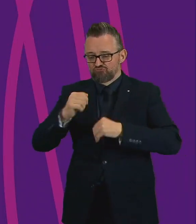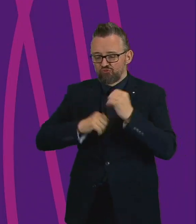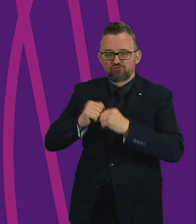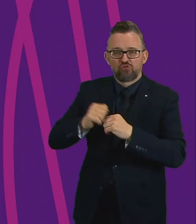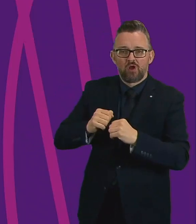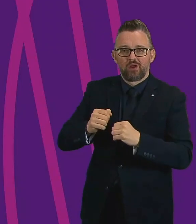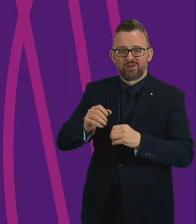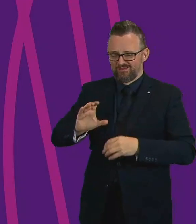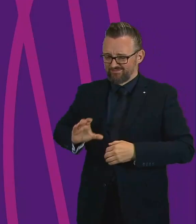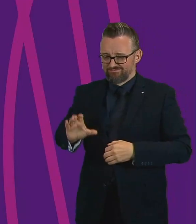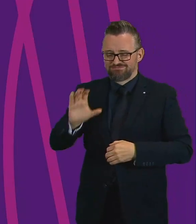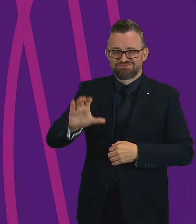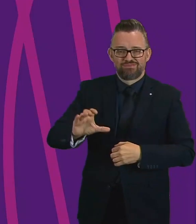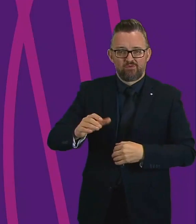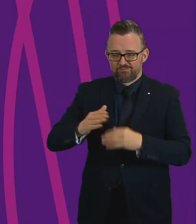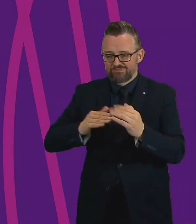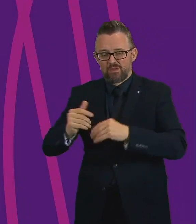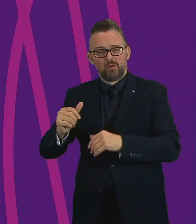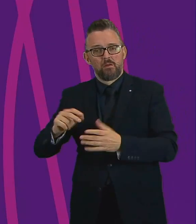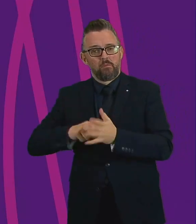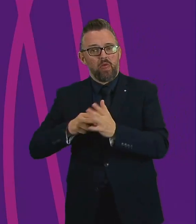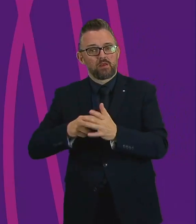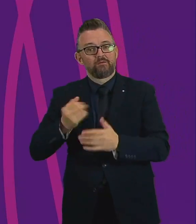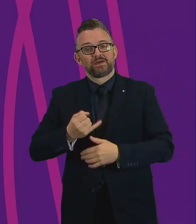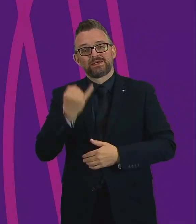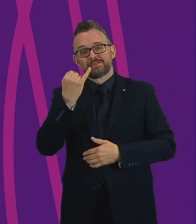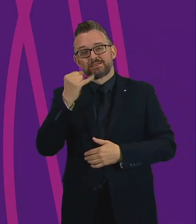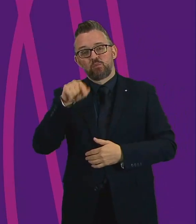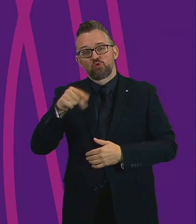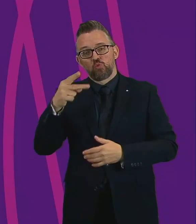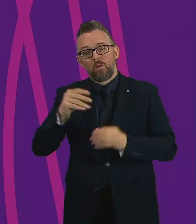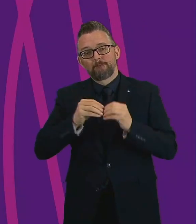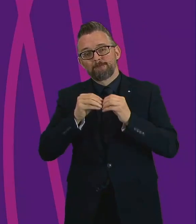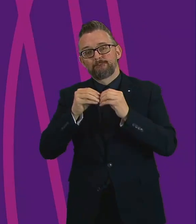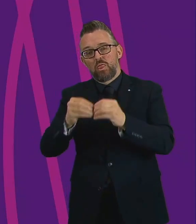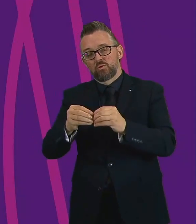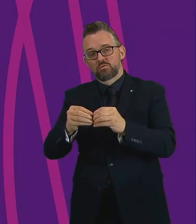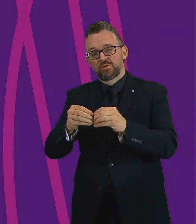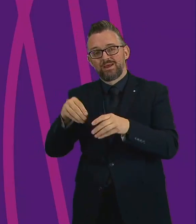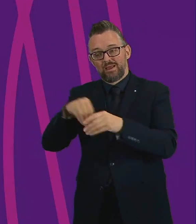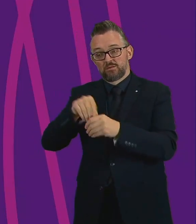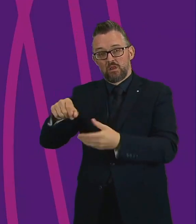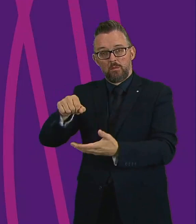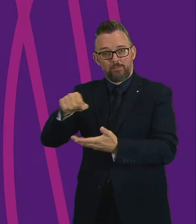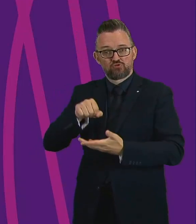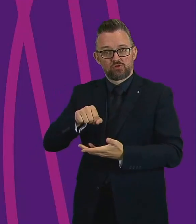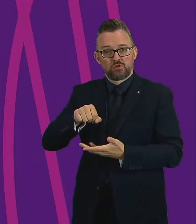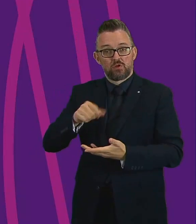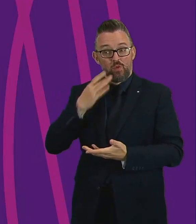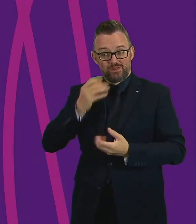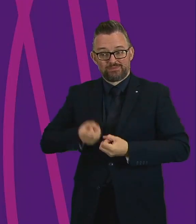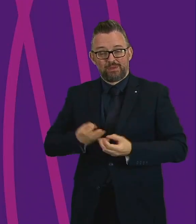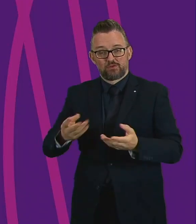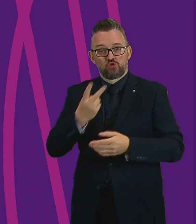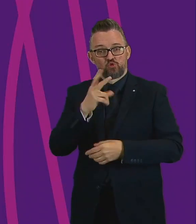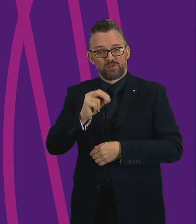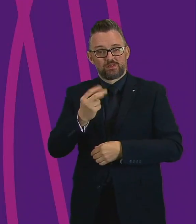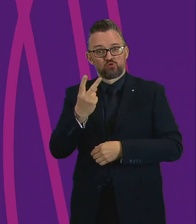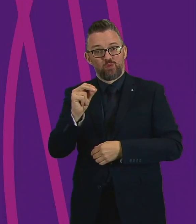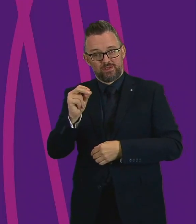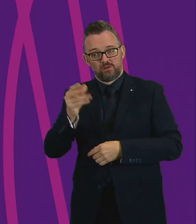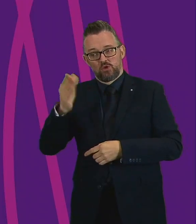capital investment planned, with a £6.2 billion included in the budget for